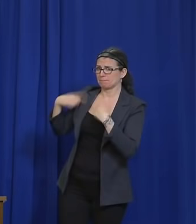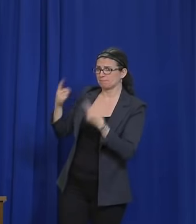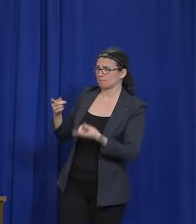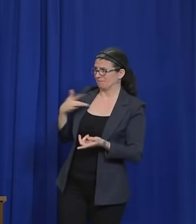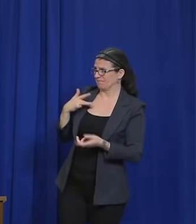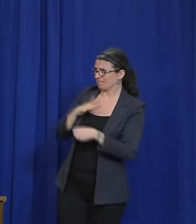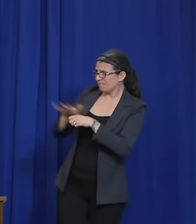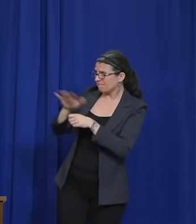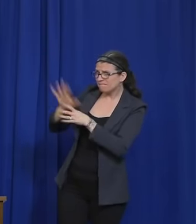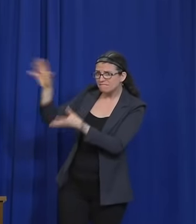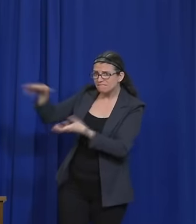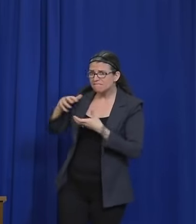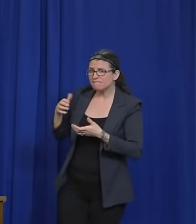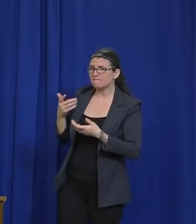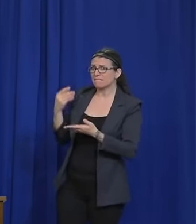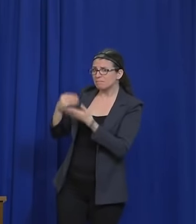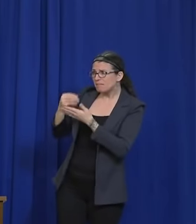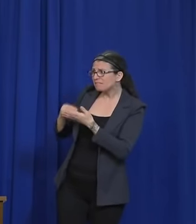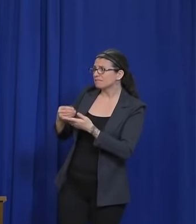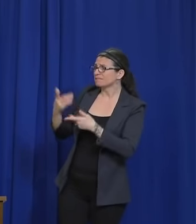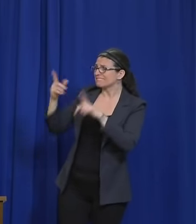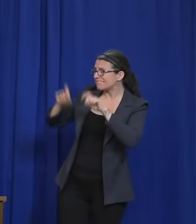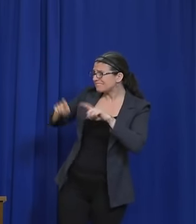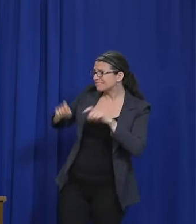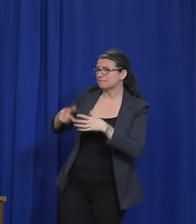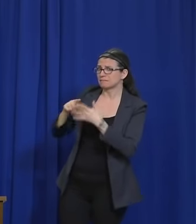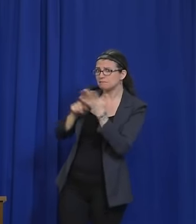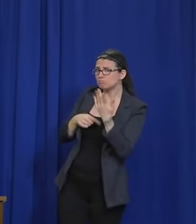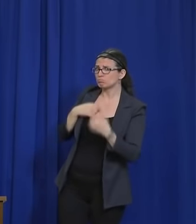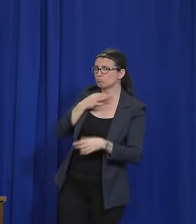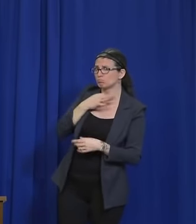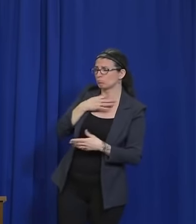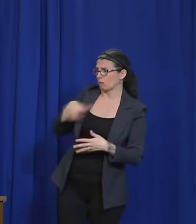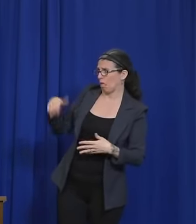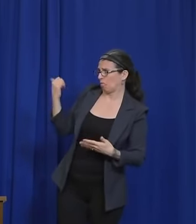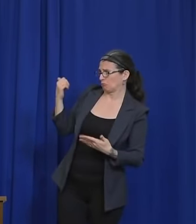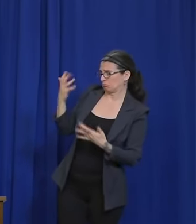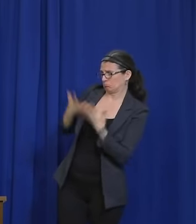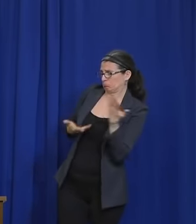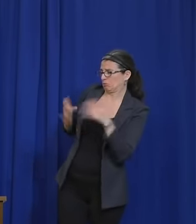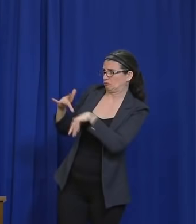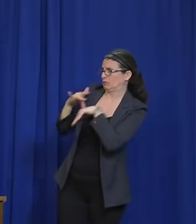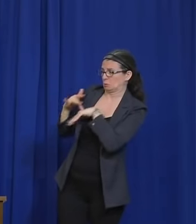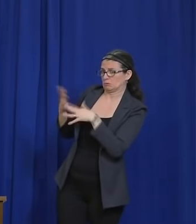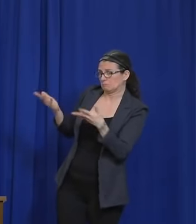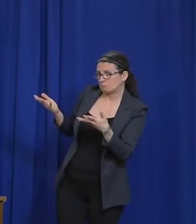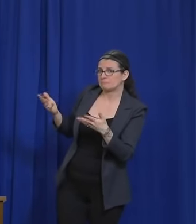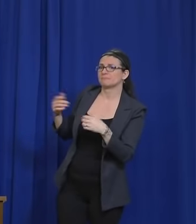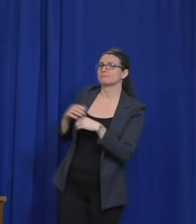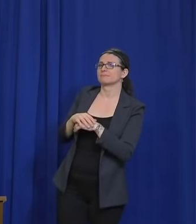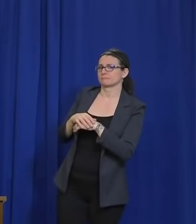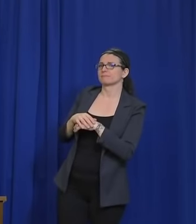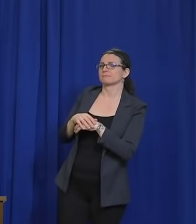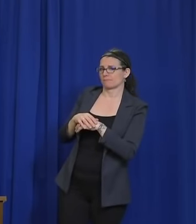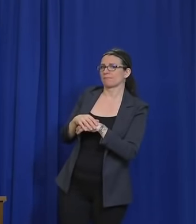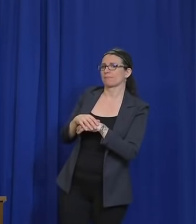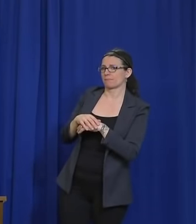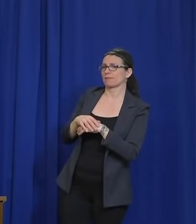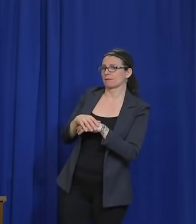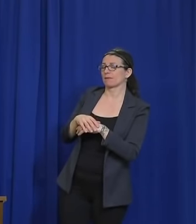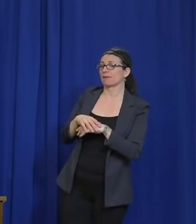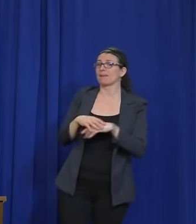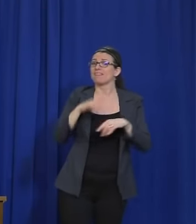tests? And then the second question is a budget-related one, where I think it was the National Association of State Budget Officers, or